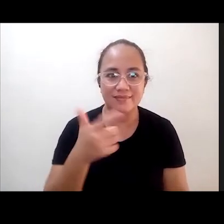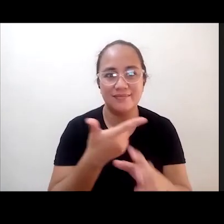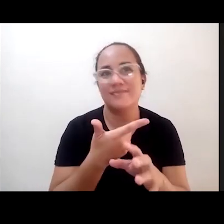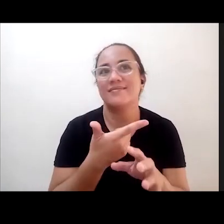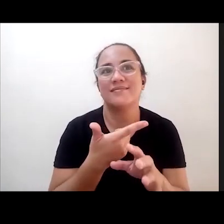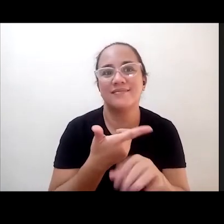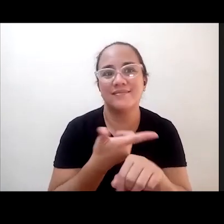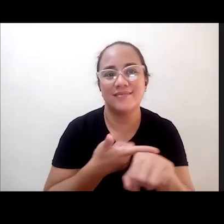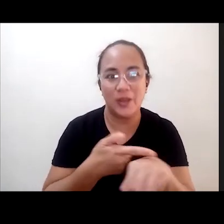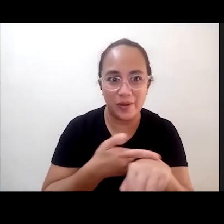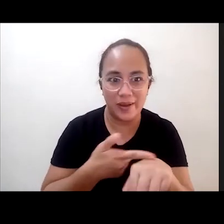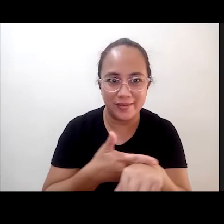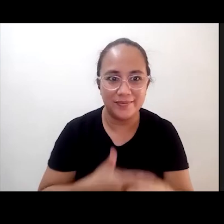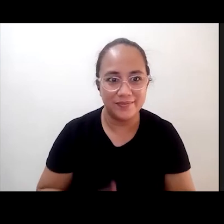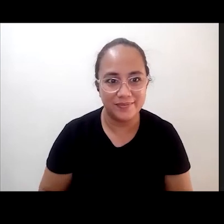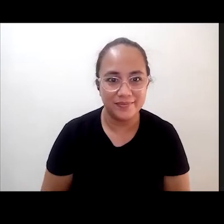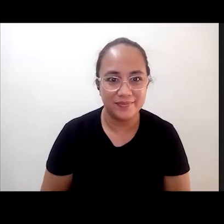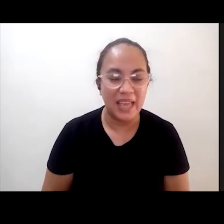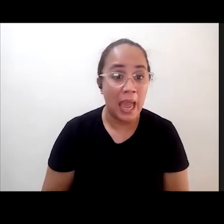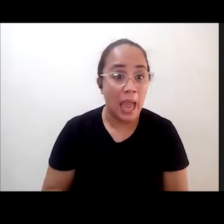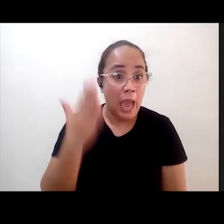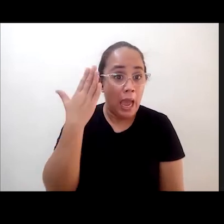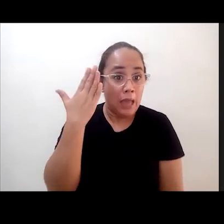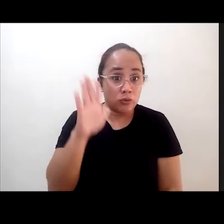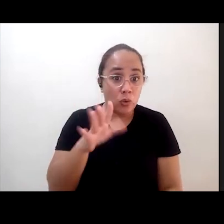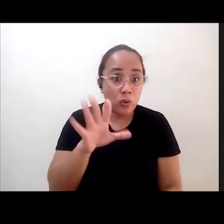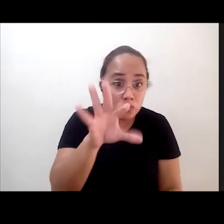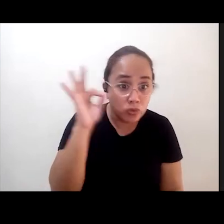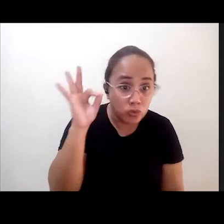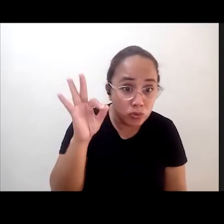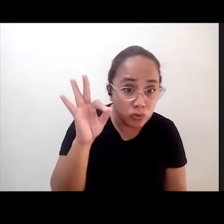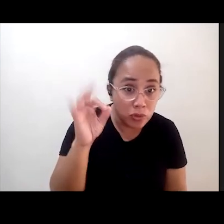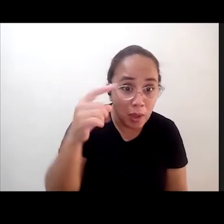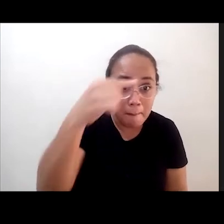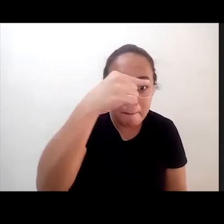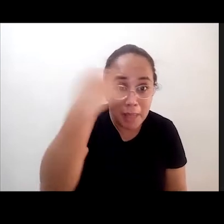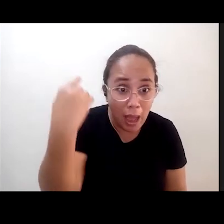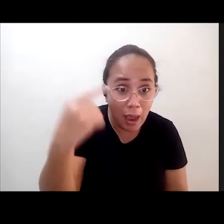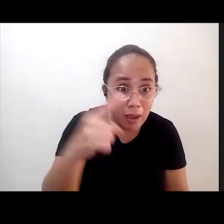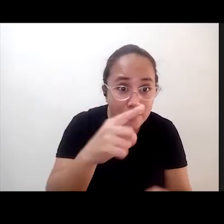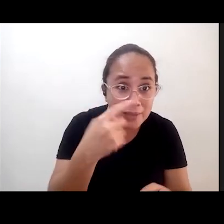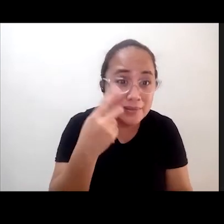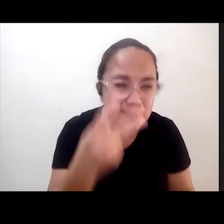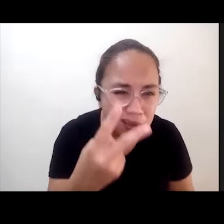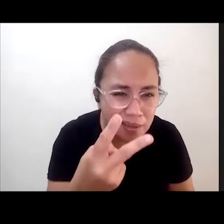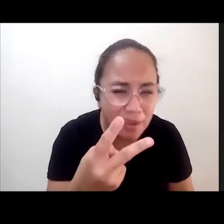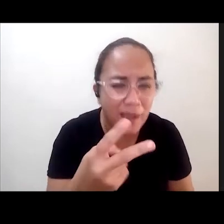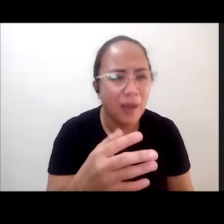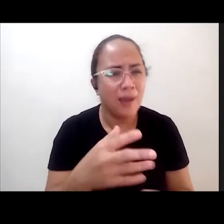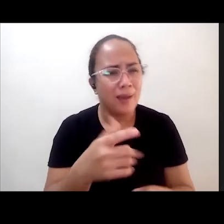Okay, so I'm not sure if you picked black and it turned out gray. Anyway,